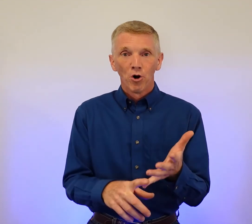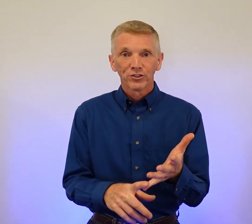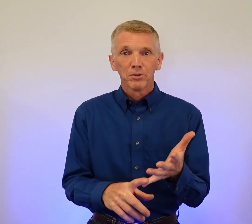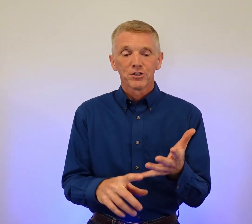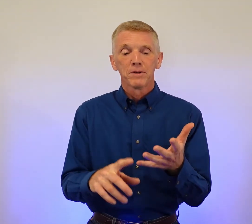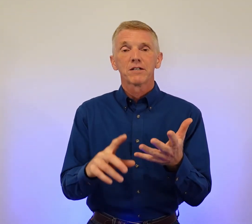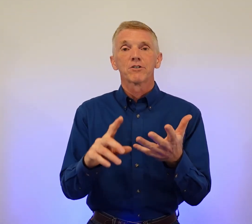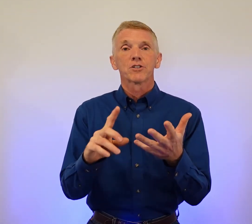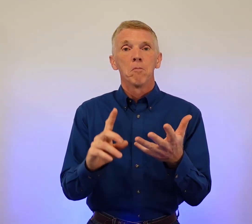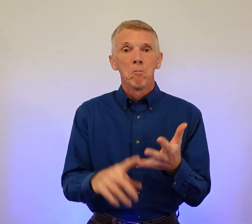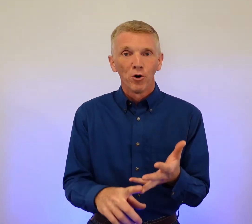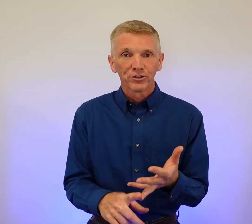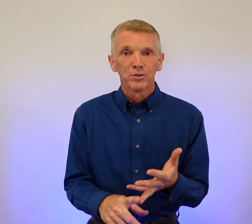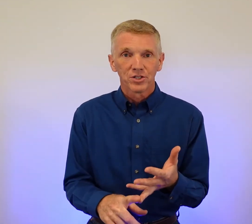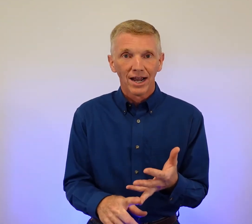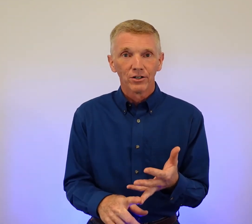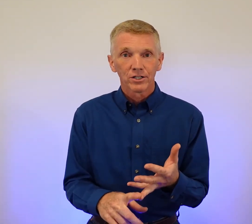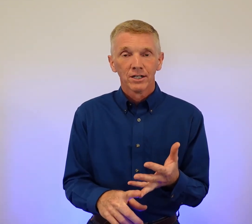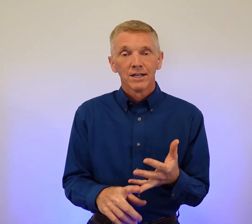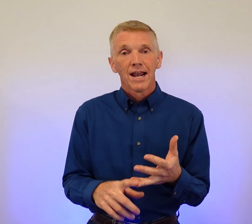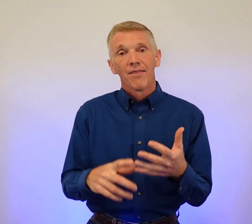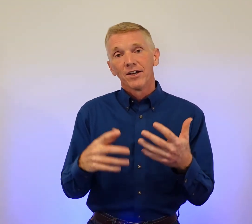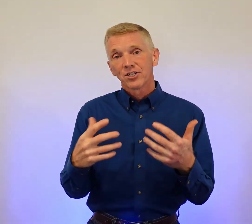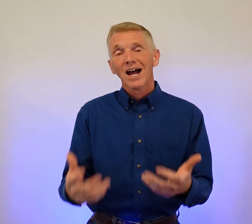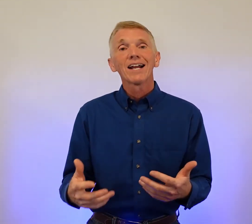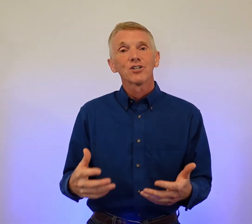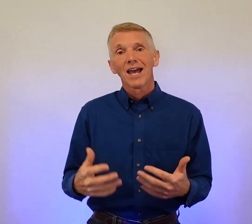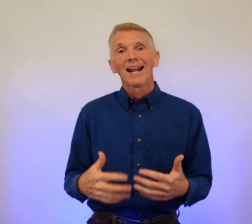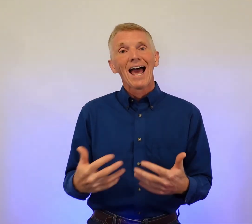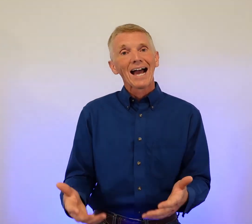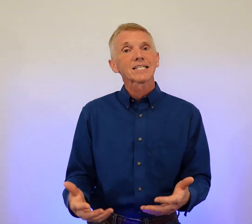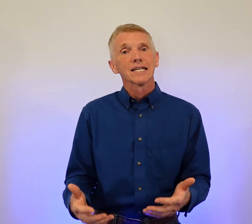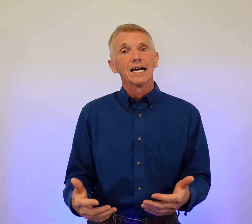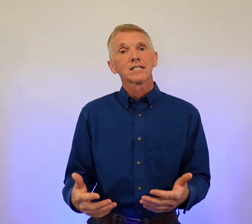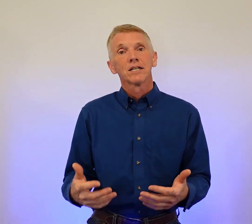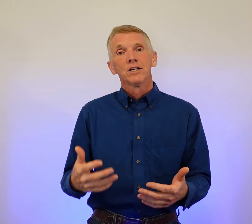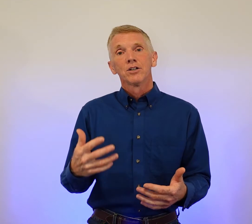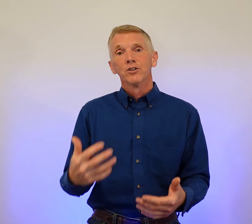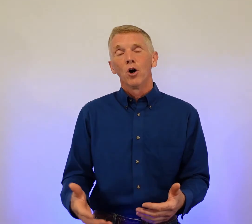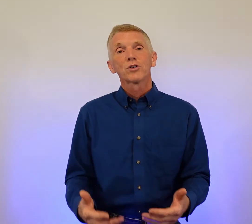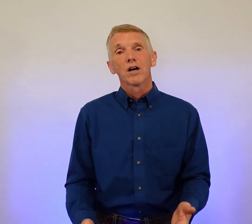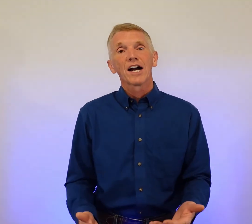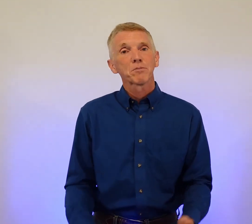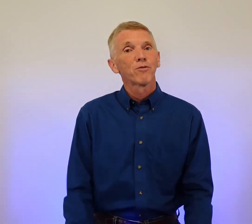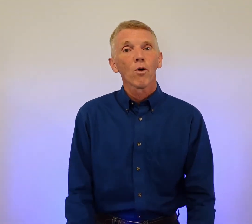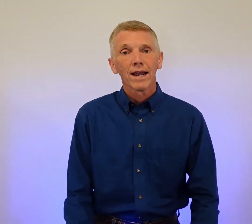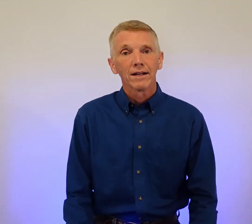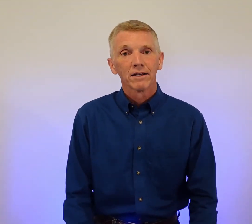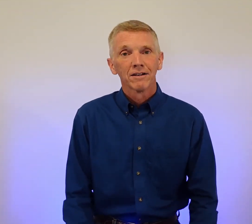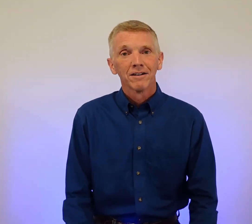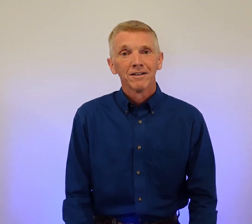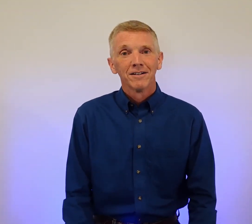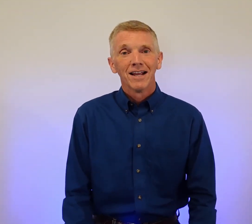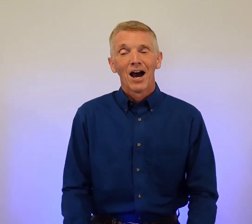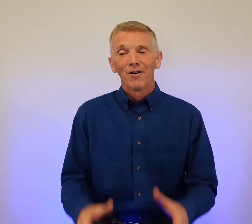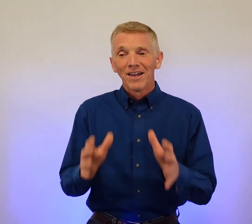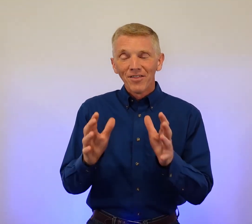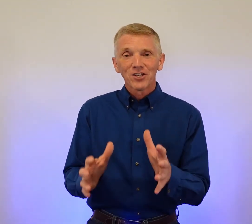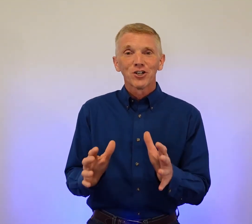Multiple speakers, multiple signers. And the signers had access to those talks beforehand. Now, in this